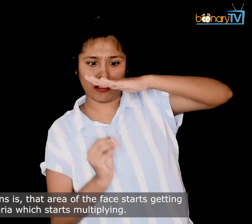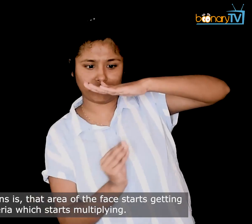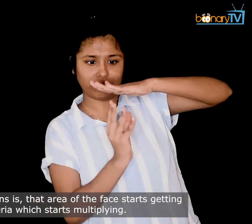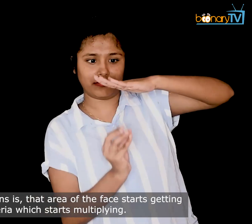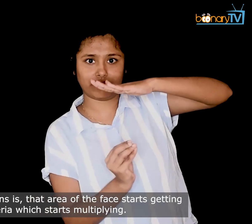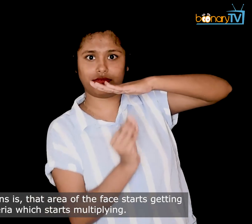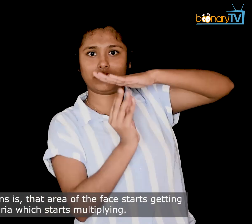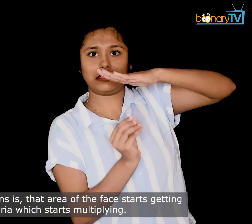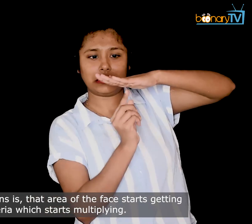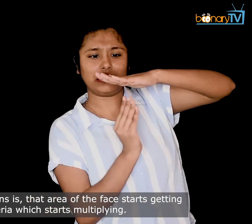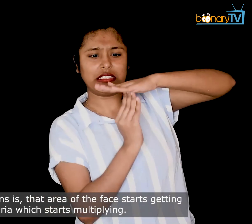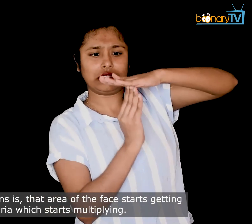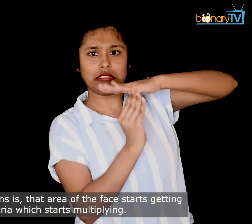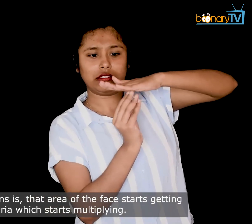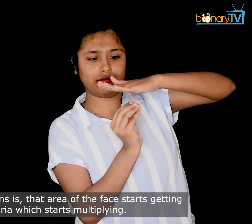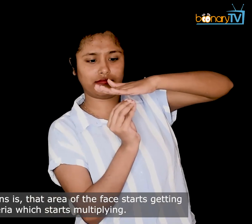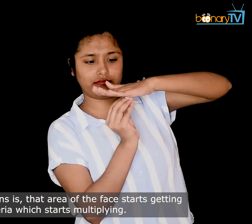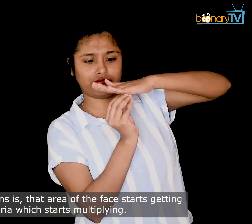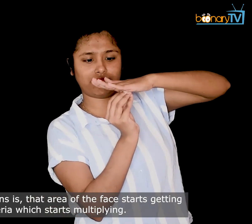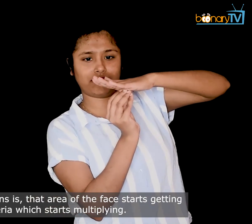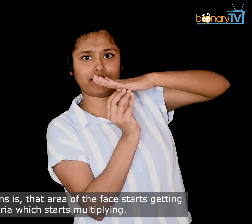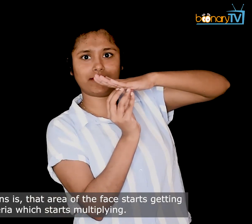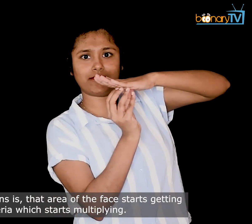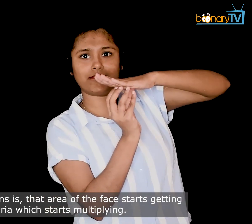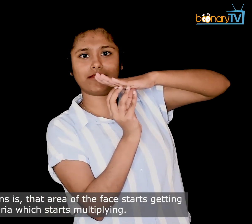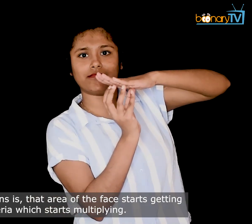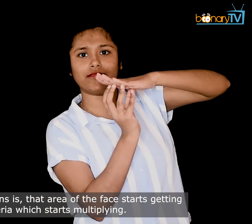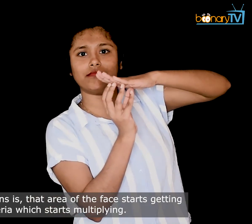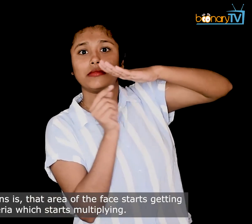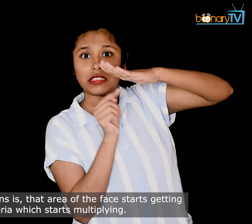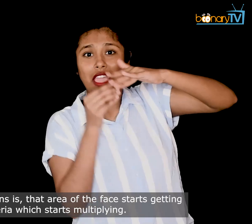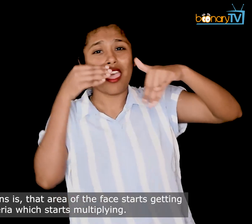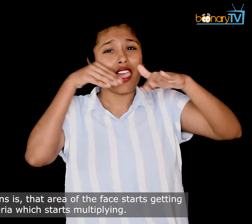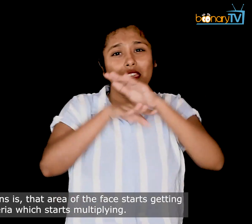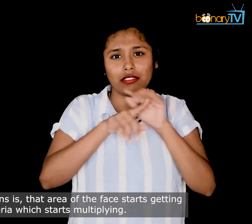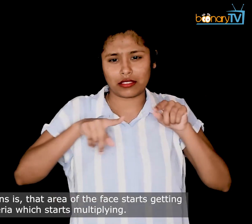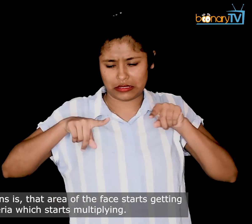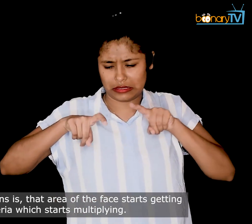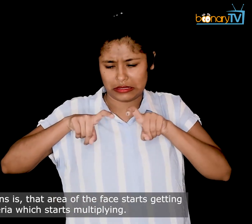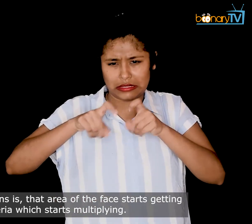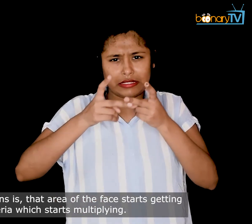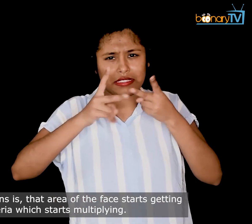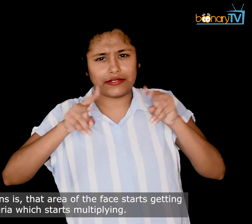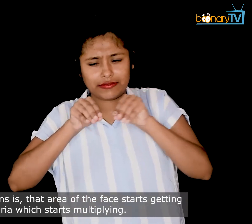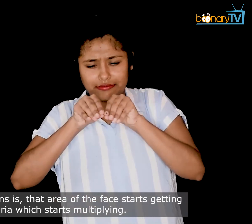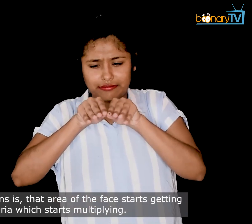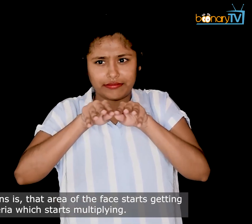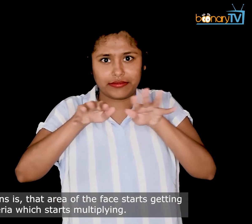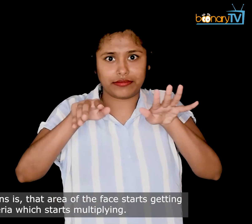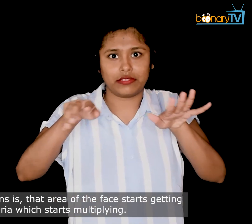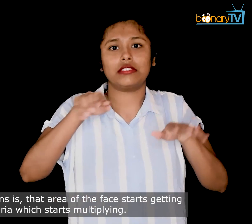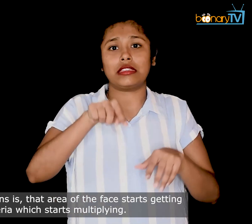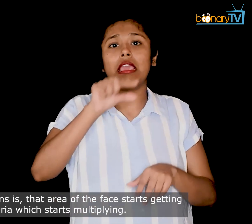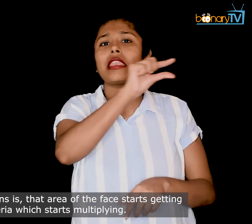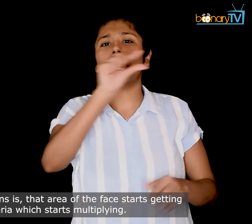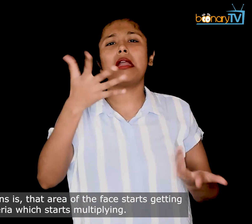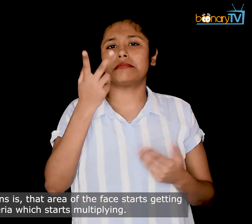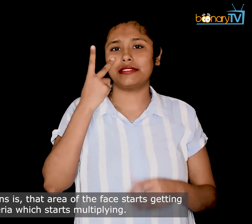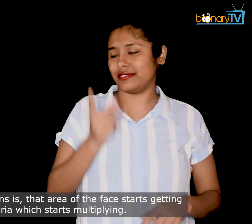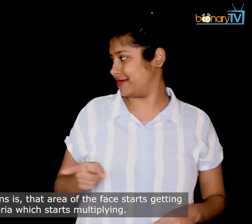Then what happens is that area of the face starts getting